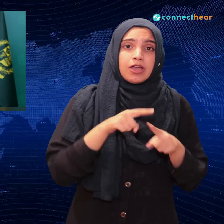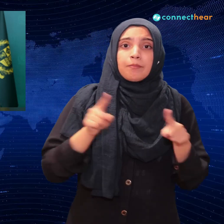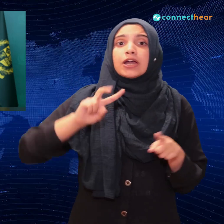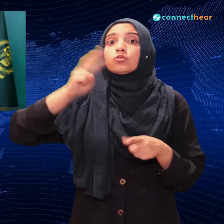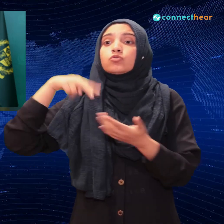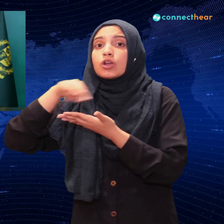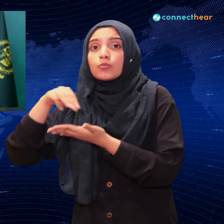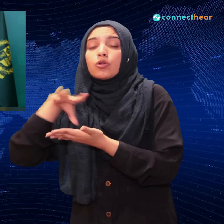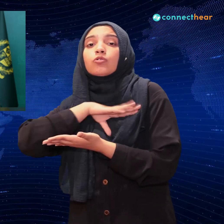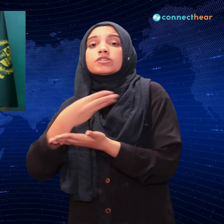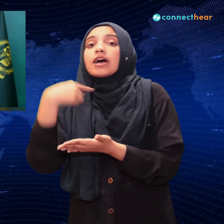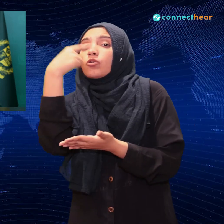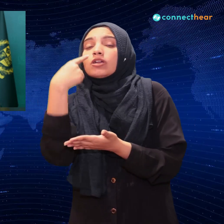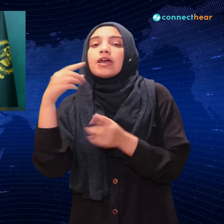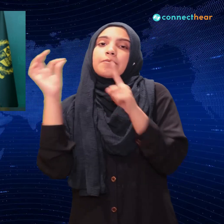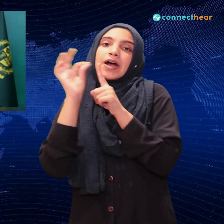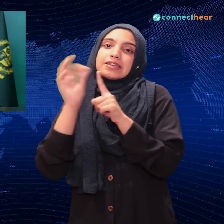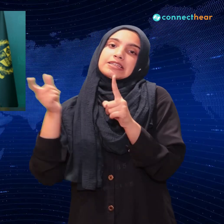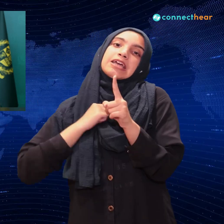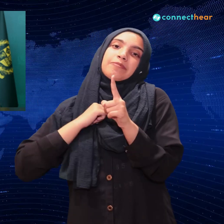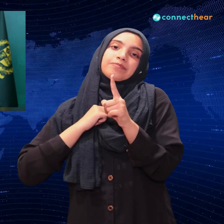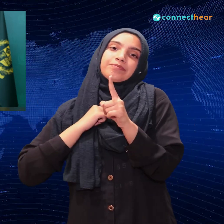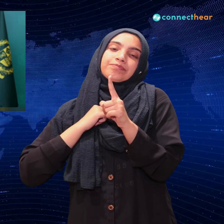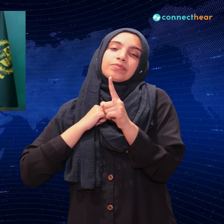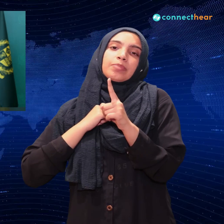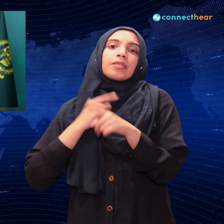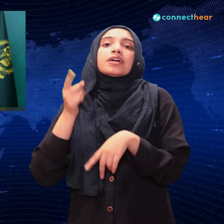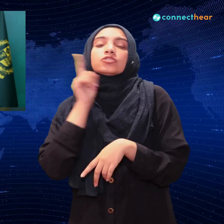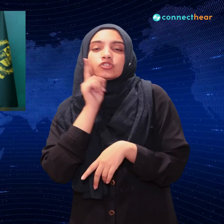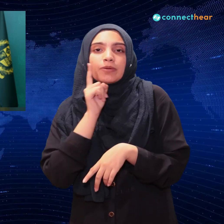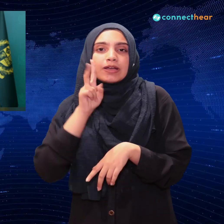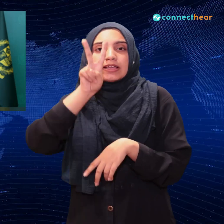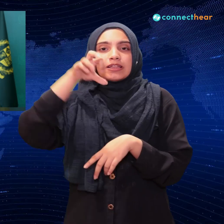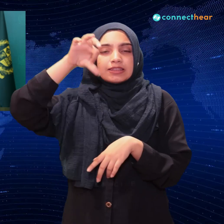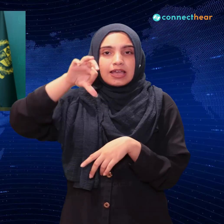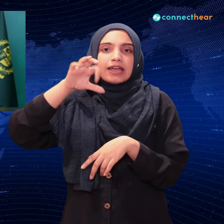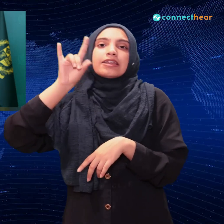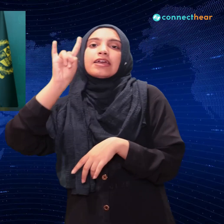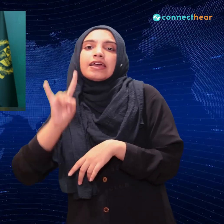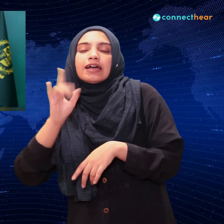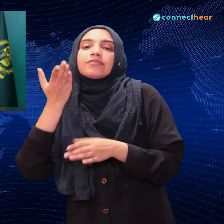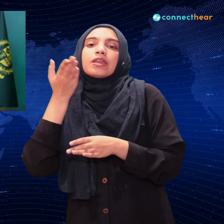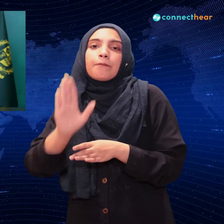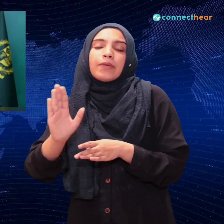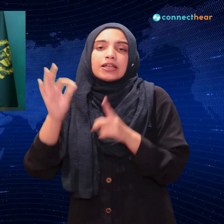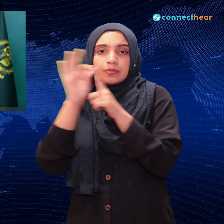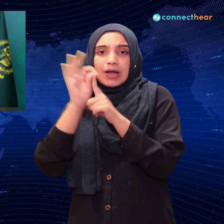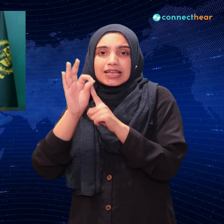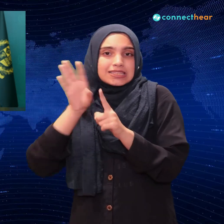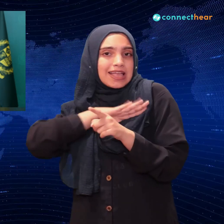was Pakistan when we joined the US war on terror after 9/11.